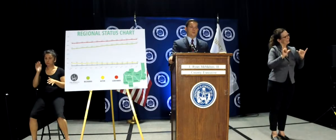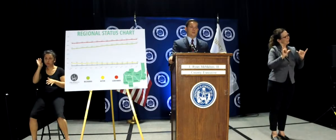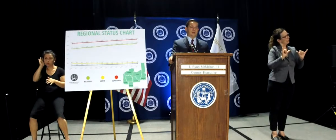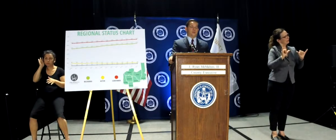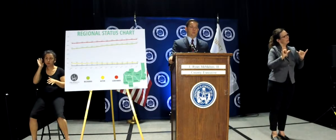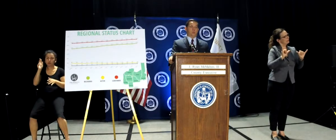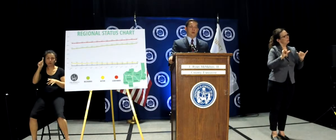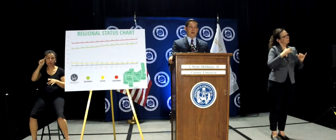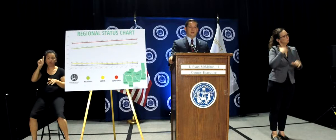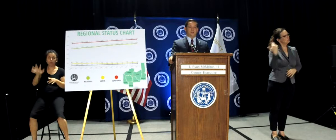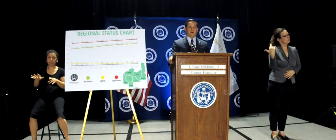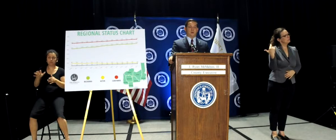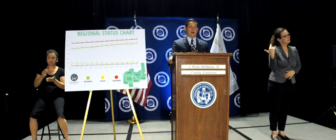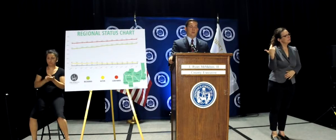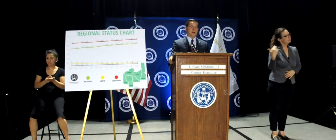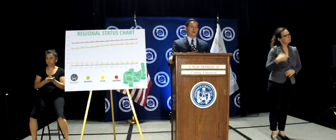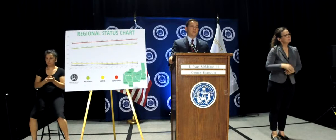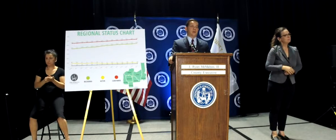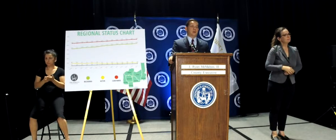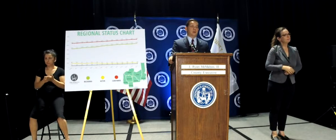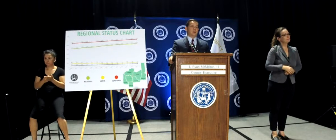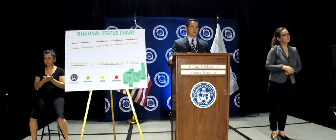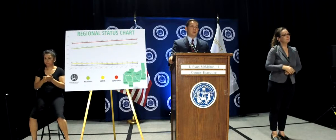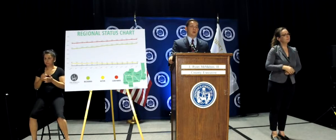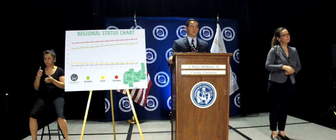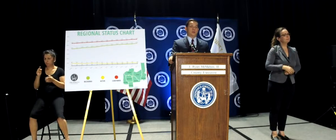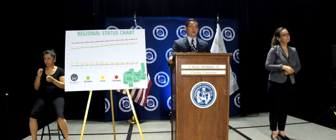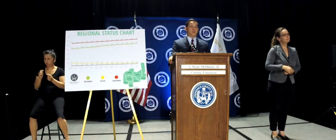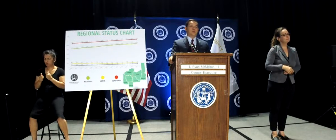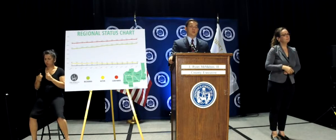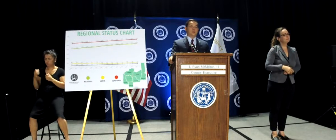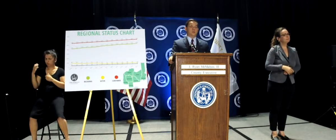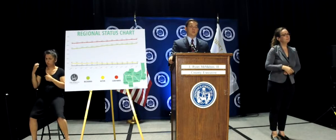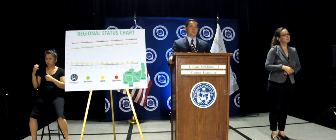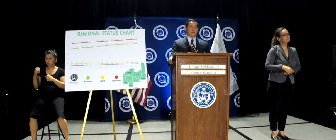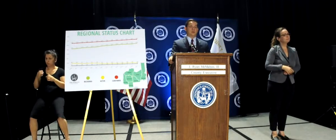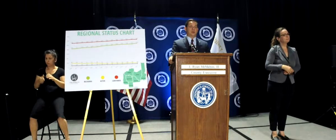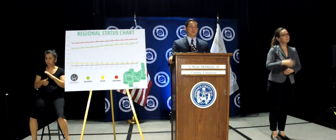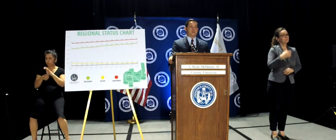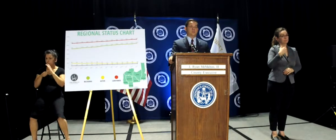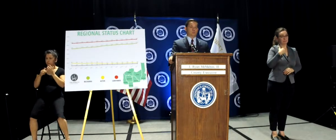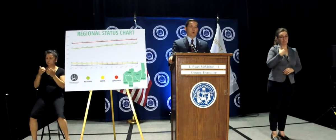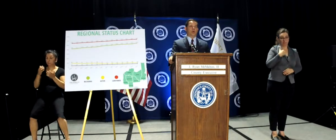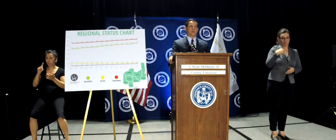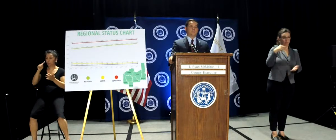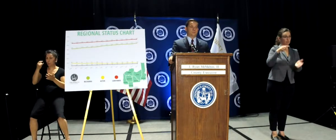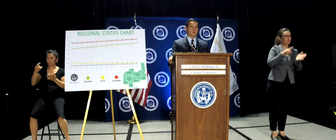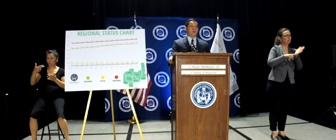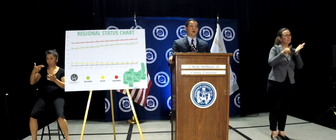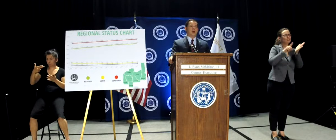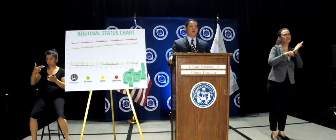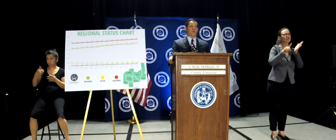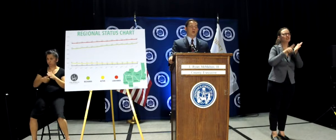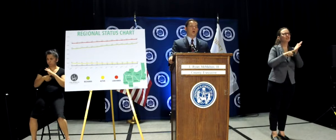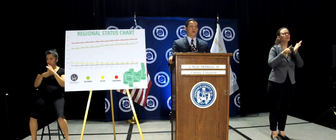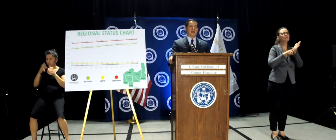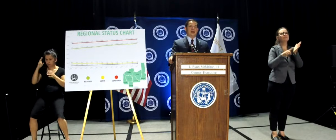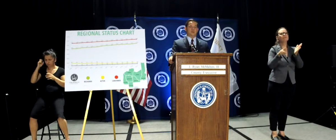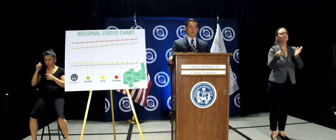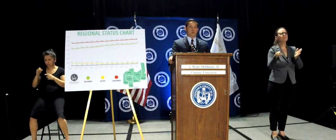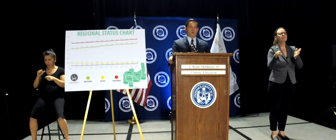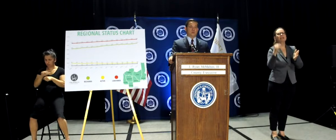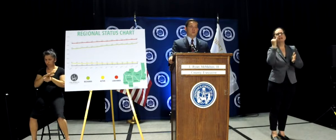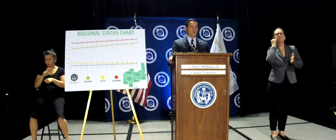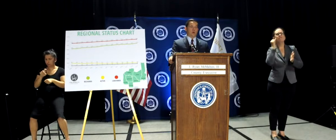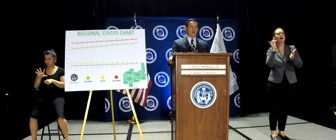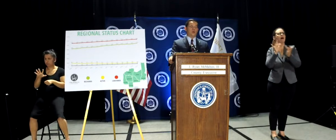coach recently that was reported on, I think by every outlet, we did our research, we did our tracing, we're good. We're going to